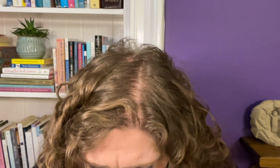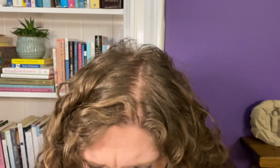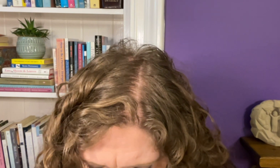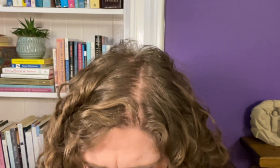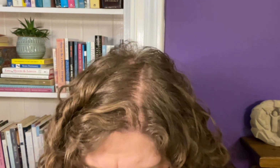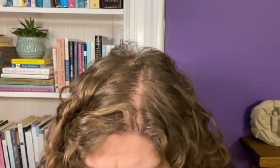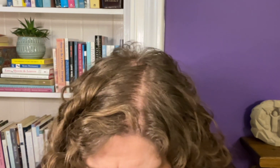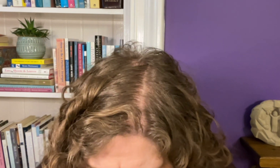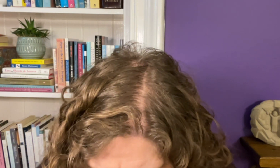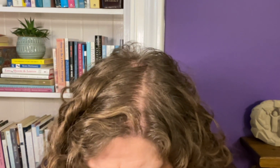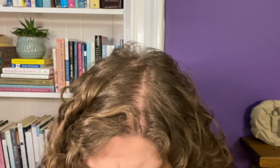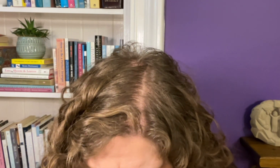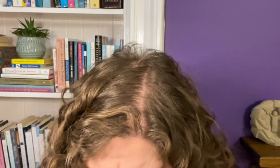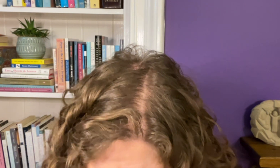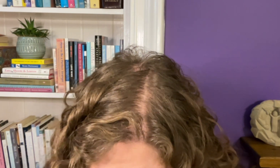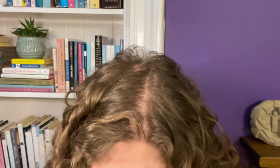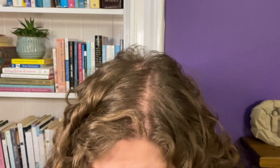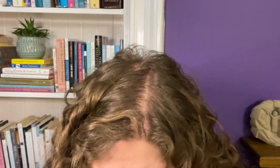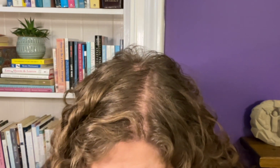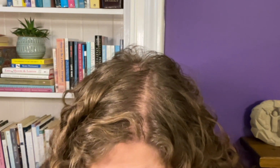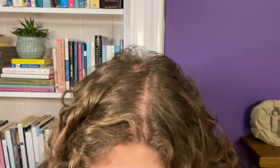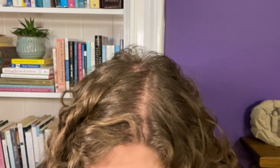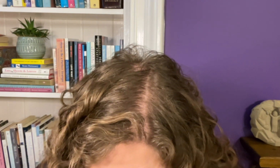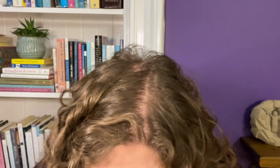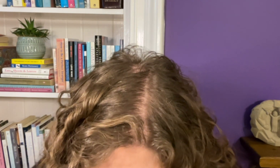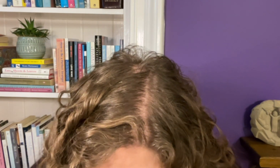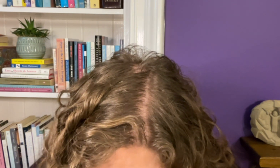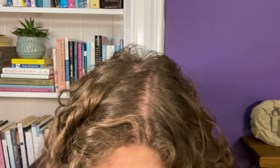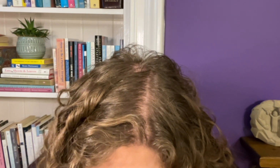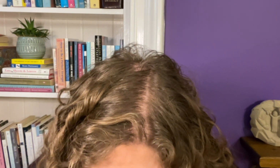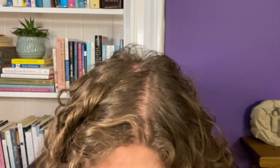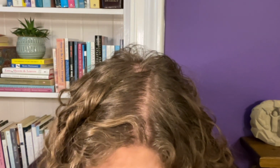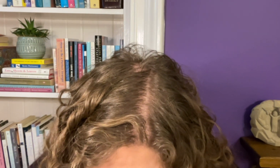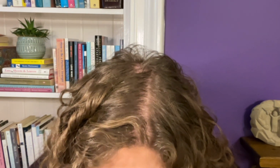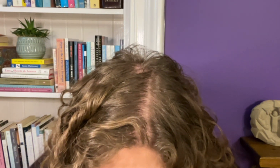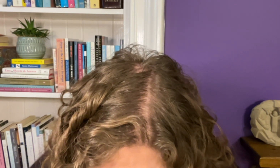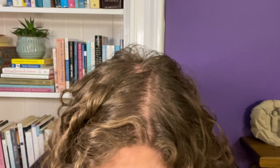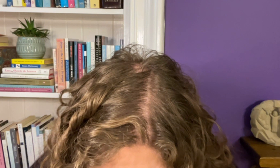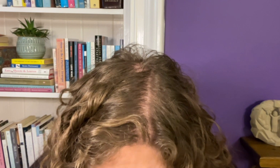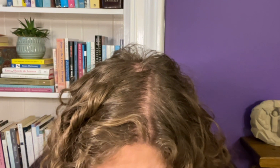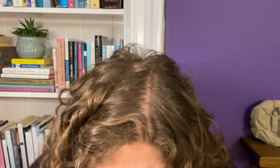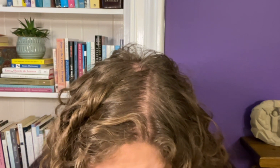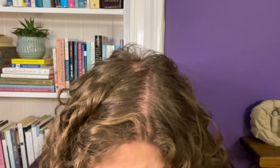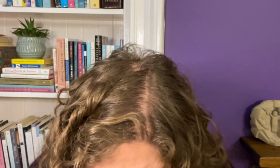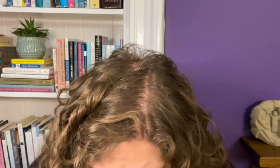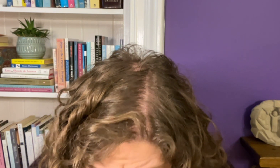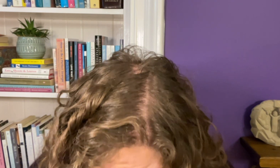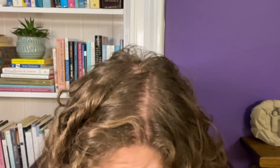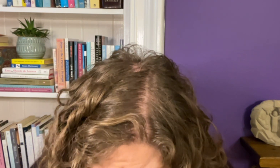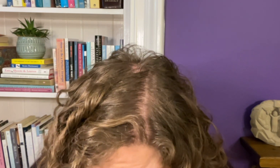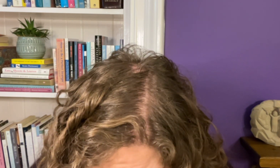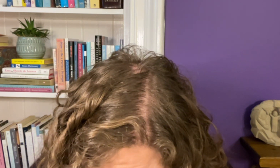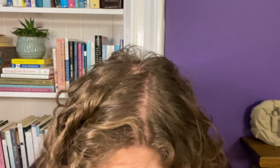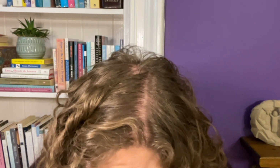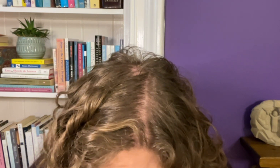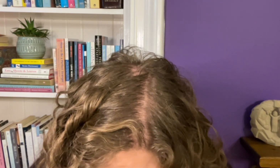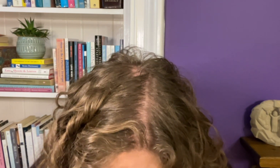God of all comfort, we thank you that all things are held in your hand and your word stands